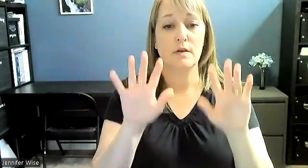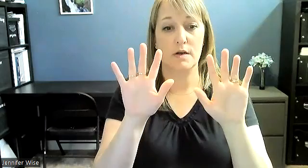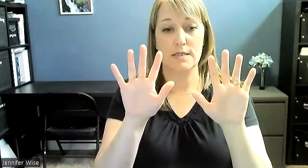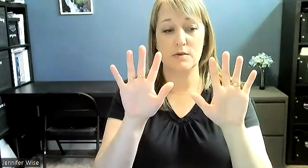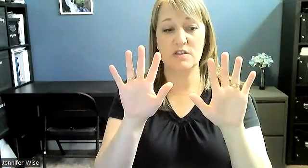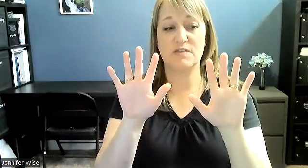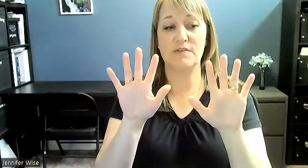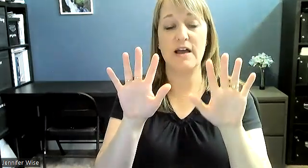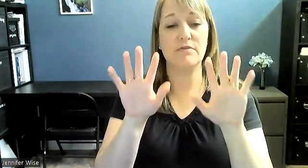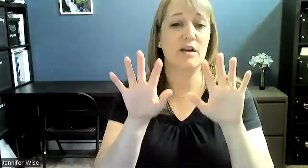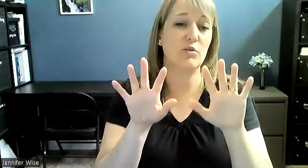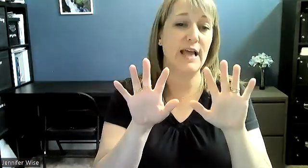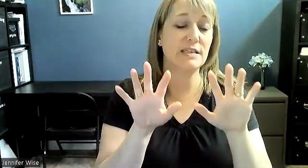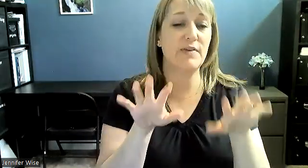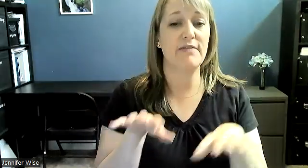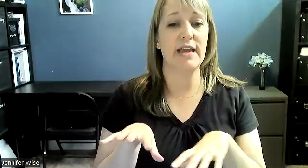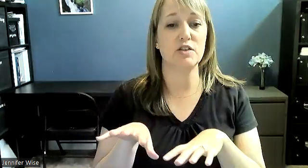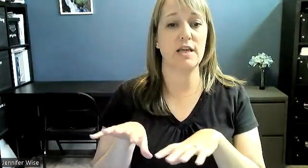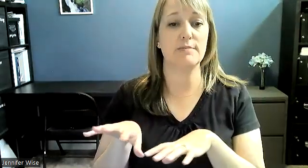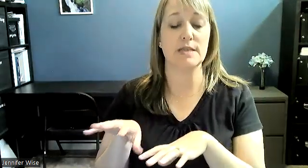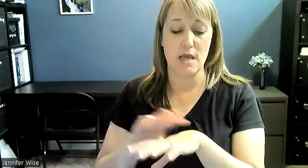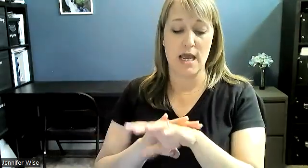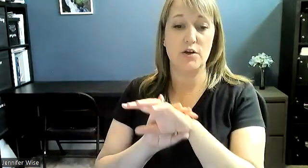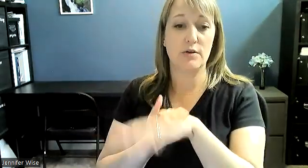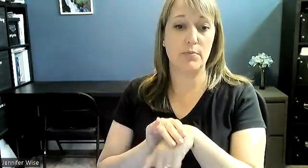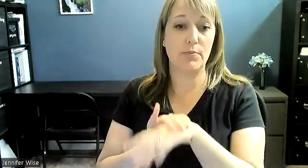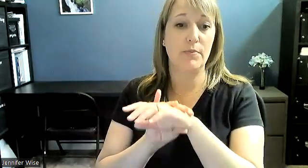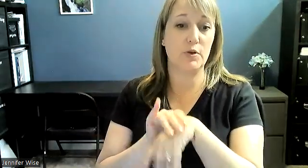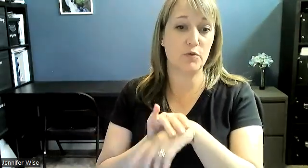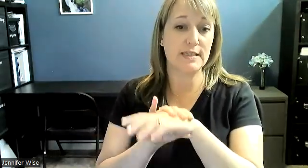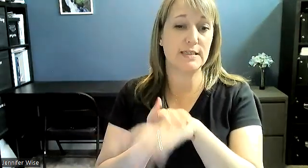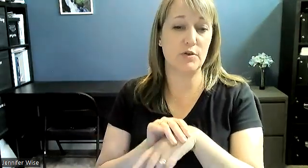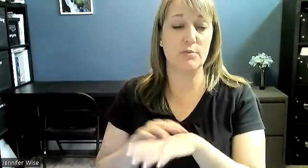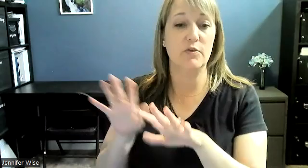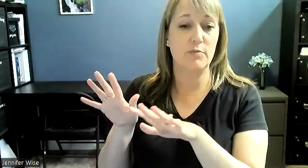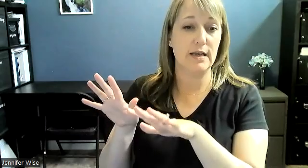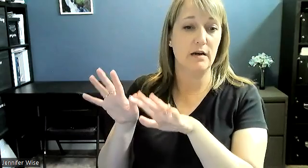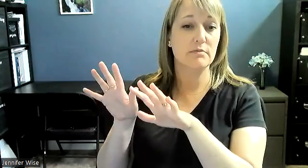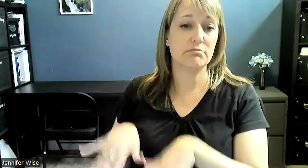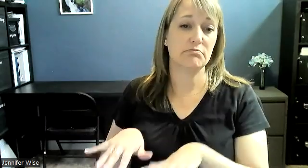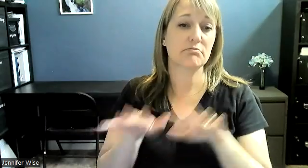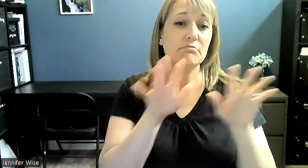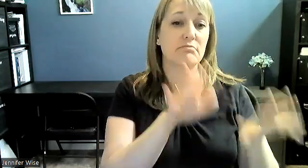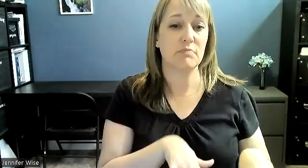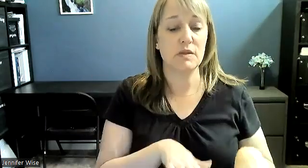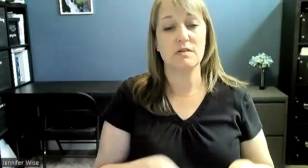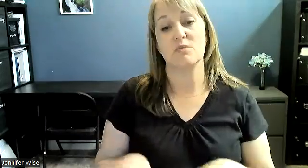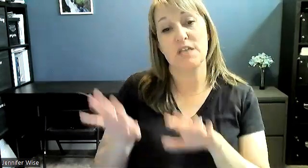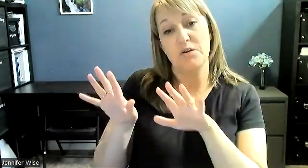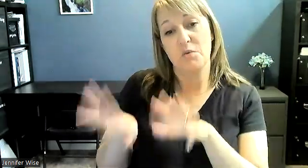All right, so it's just 5 kind of relaxed 5 hand shapes, and your wrists do the movement here. So down on one